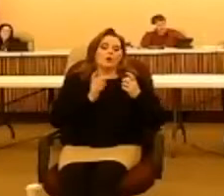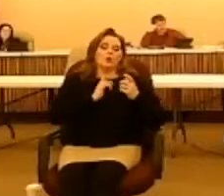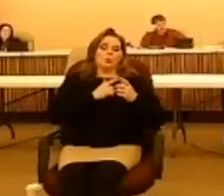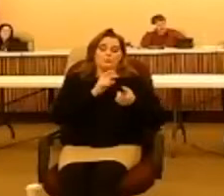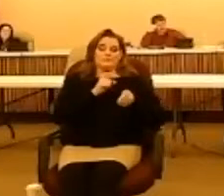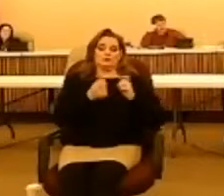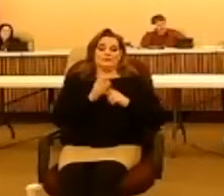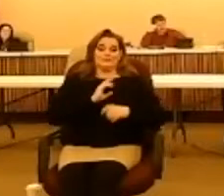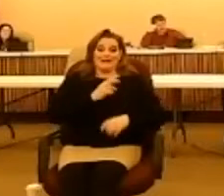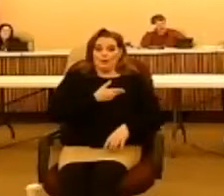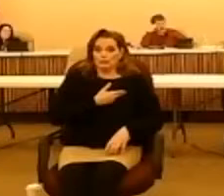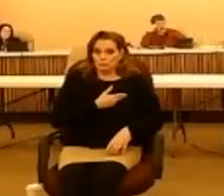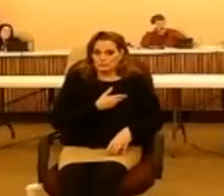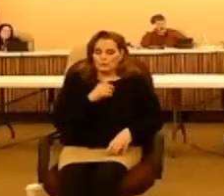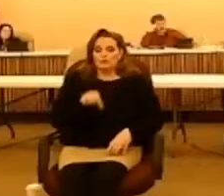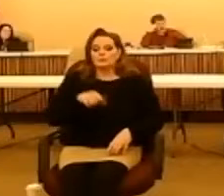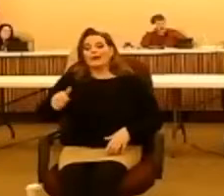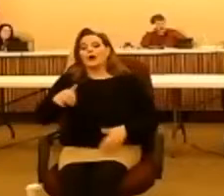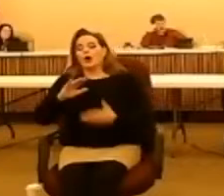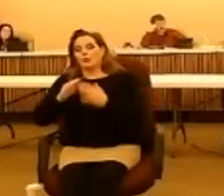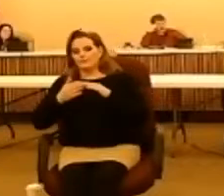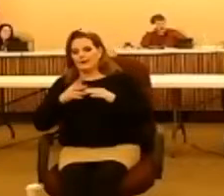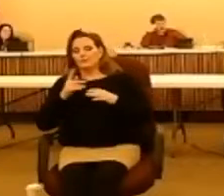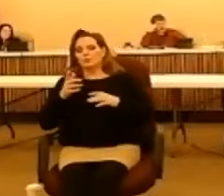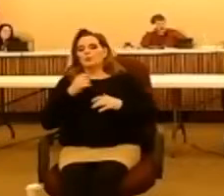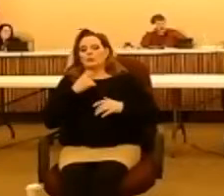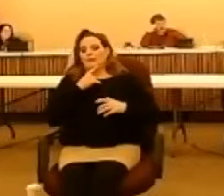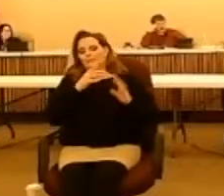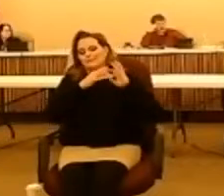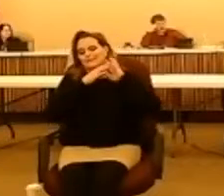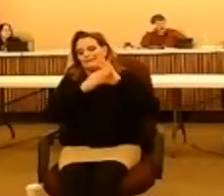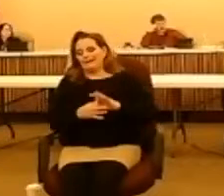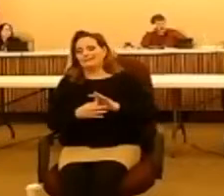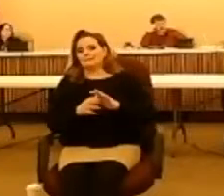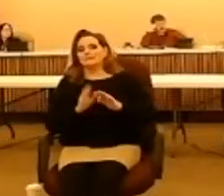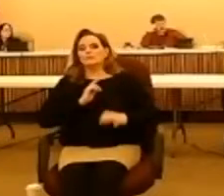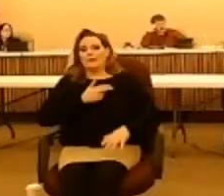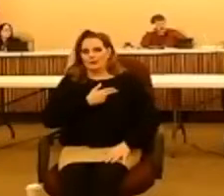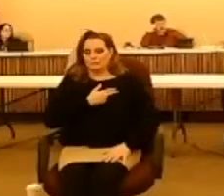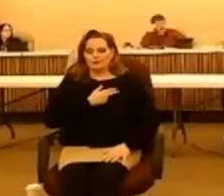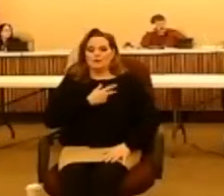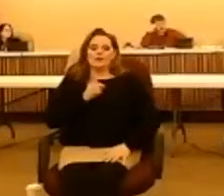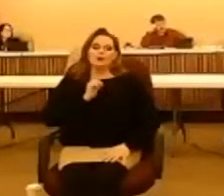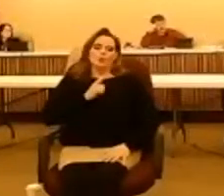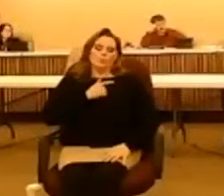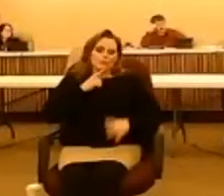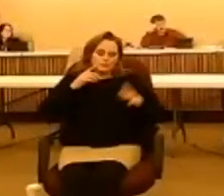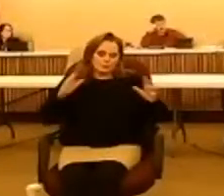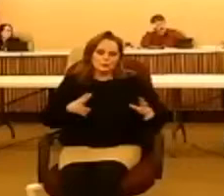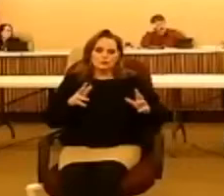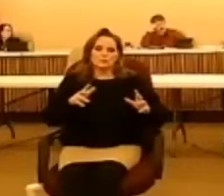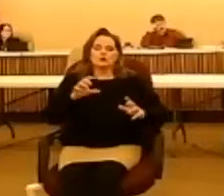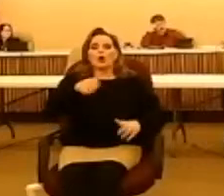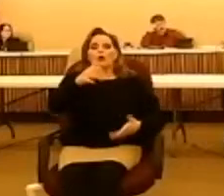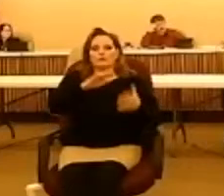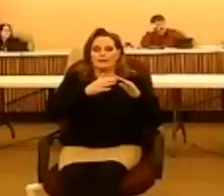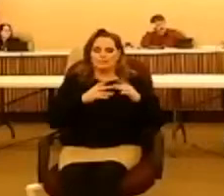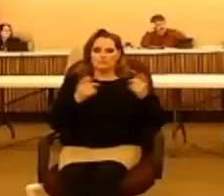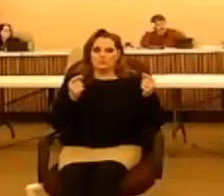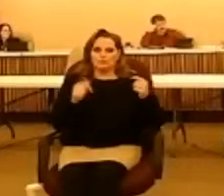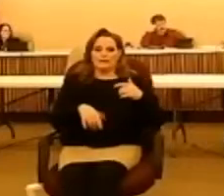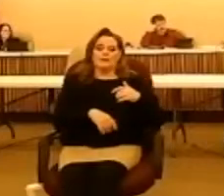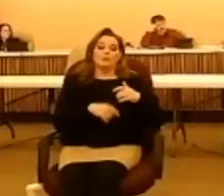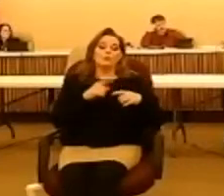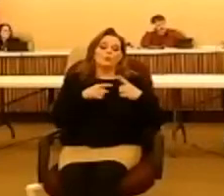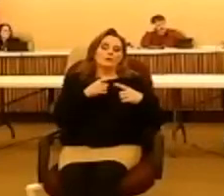ours so that other towns will be able to piggyback off of ours. I'm going to encourage other towns to start doing that in the Monroe